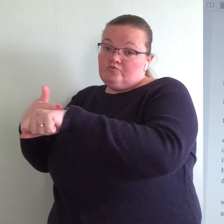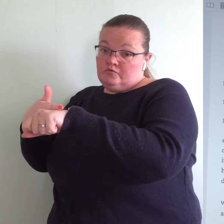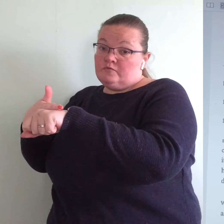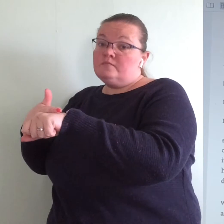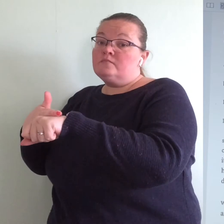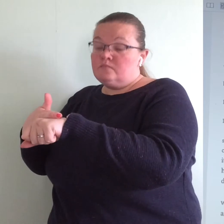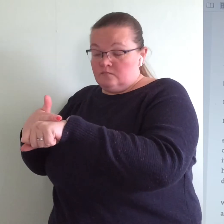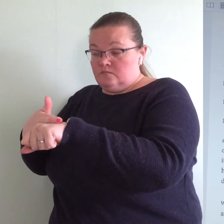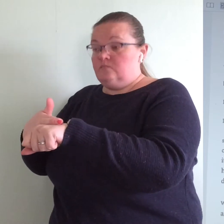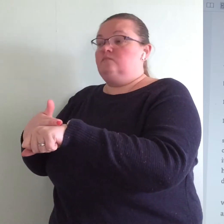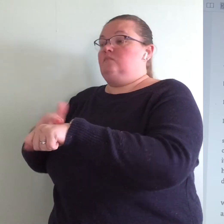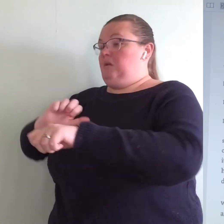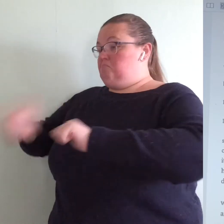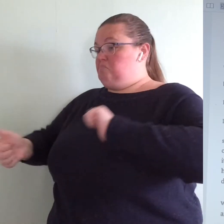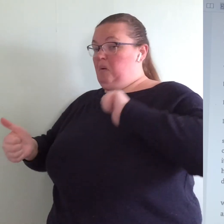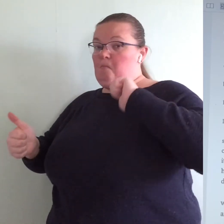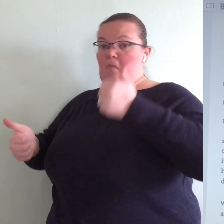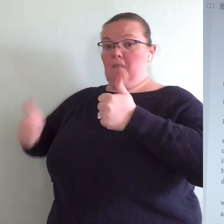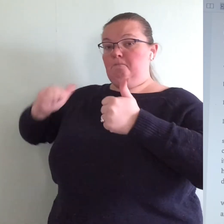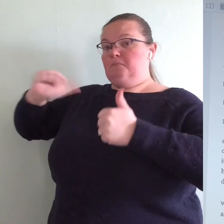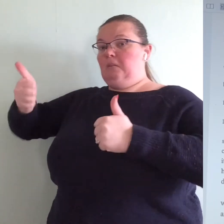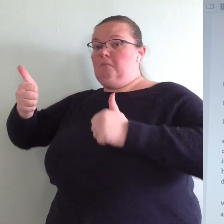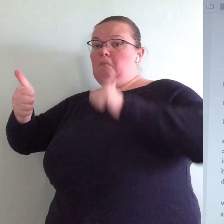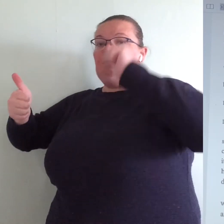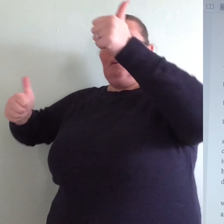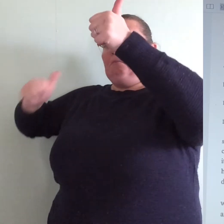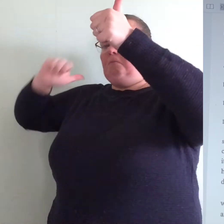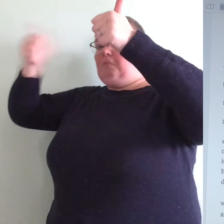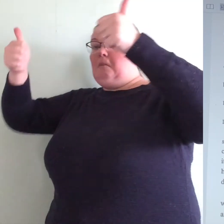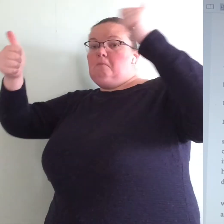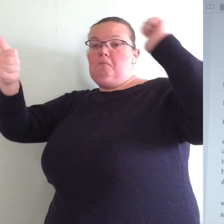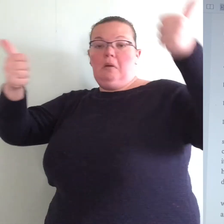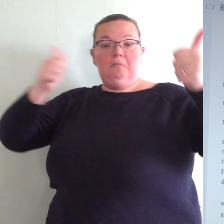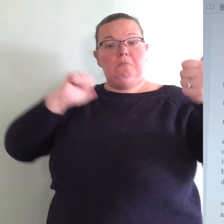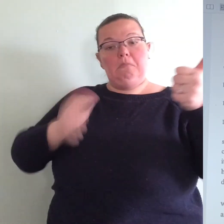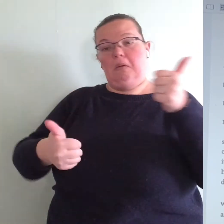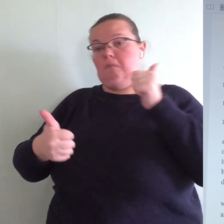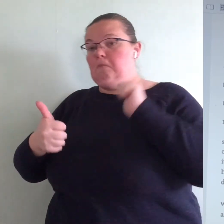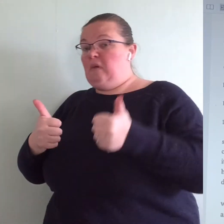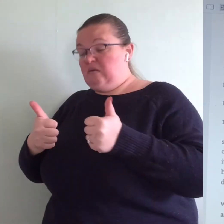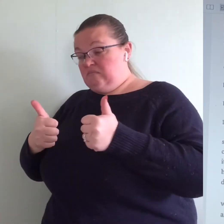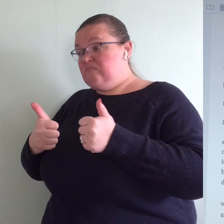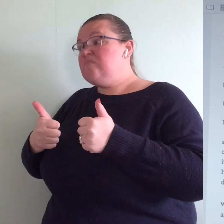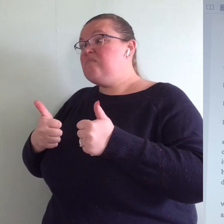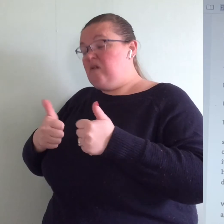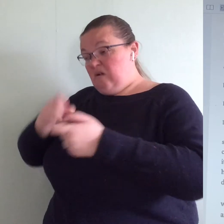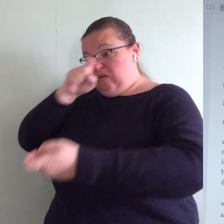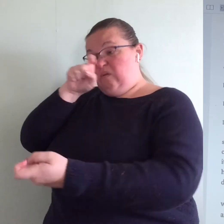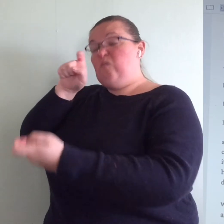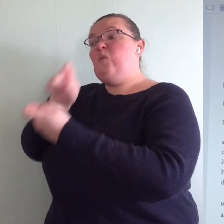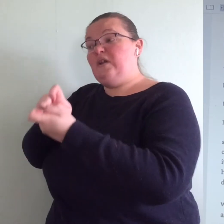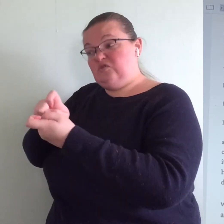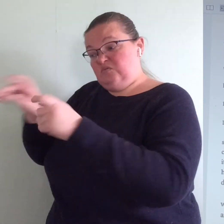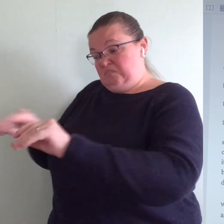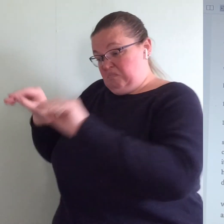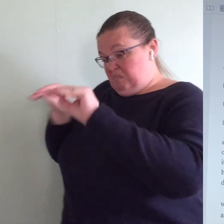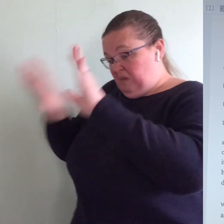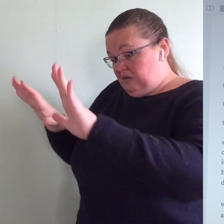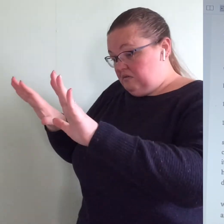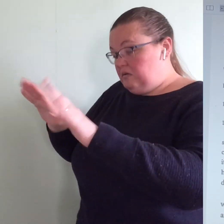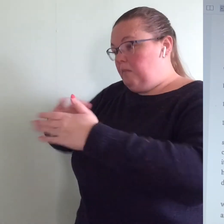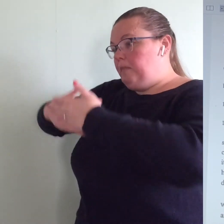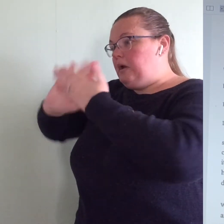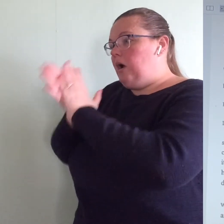the courtyard, and up the stairs, and in the hall. People she's turned. He paused and